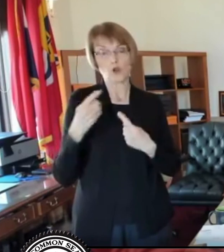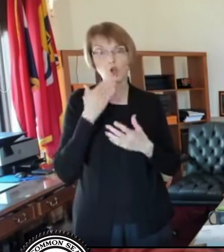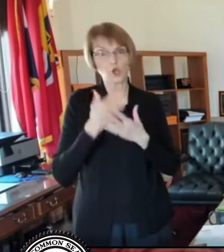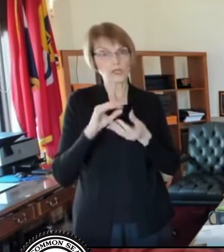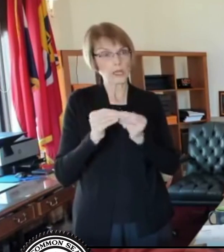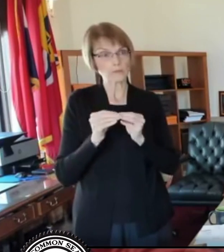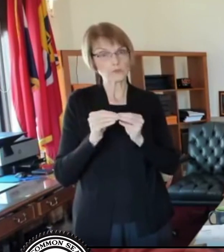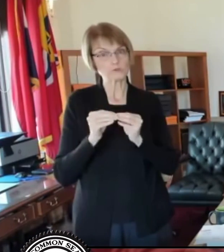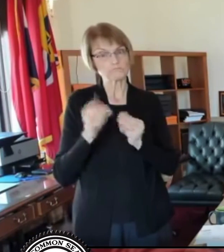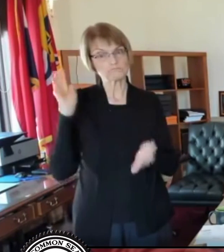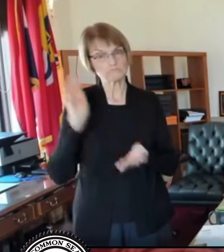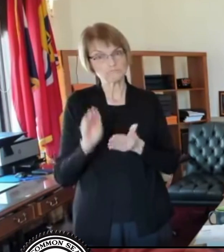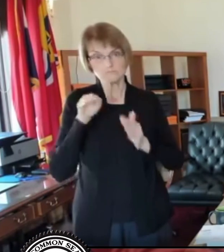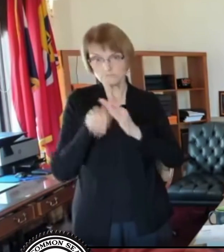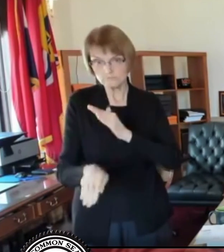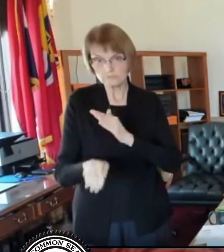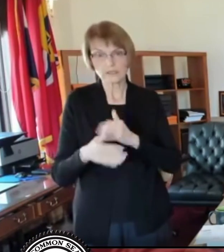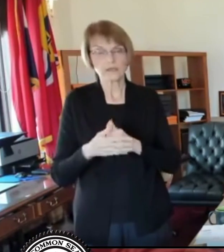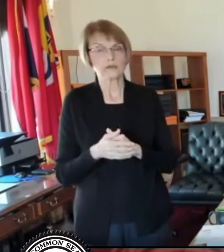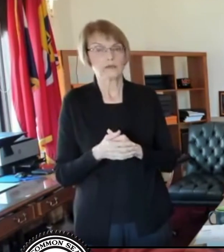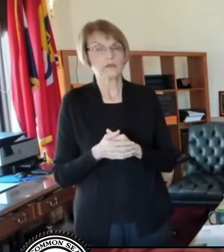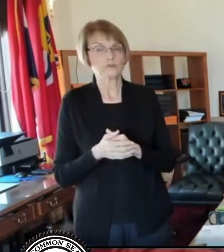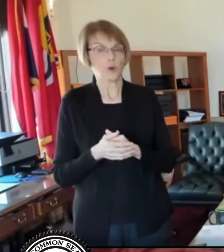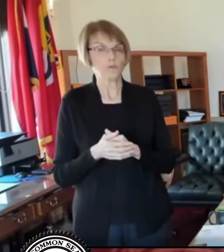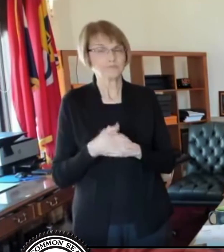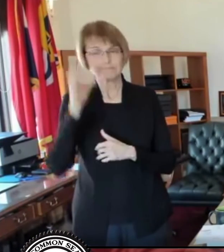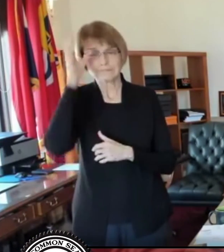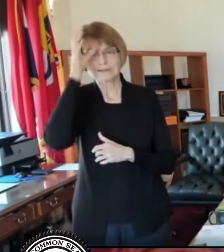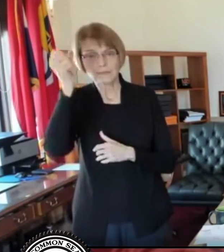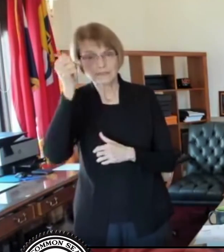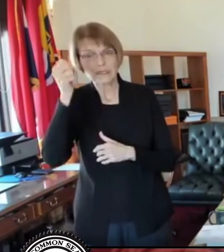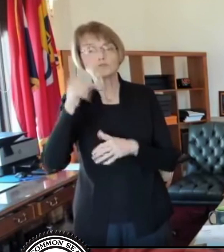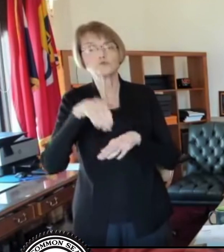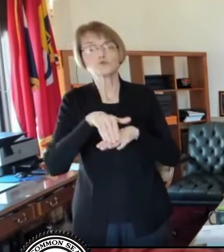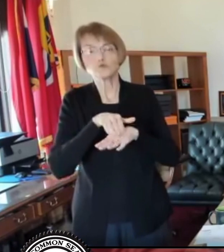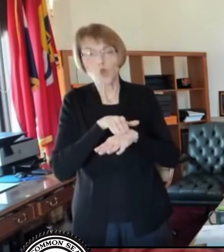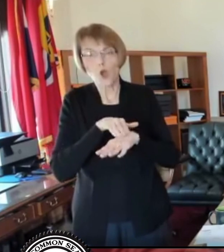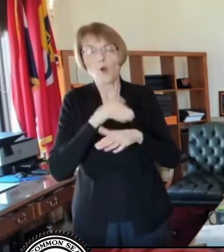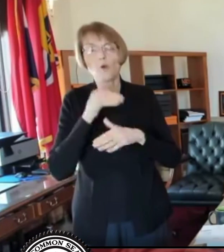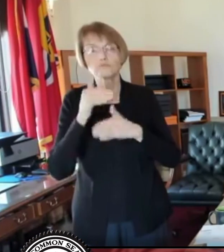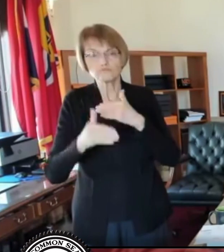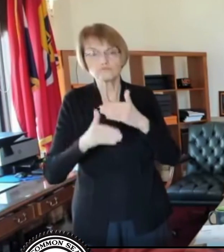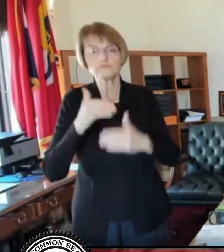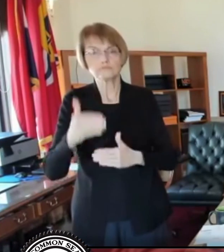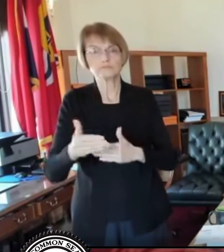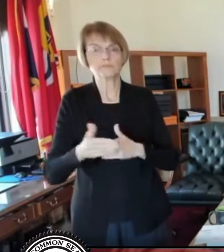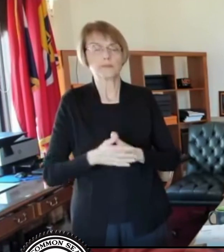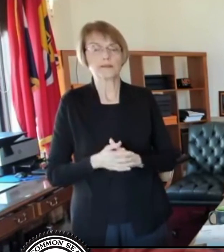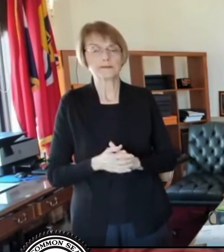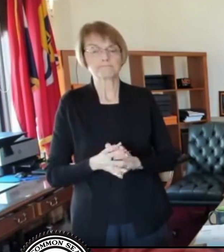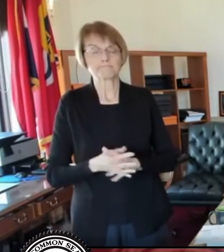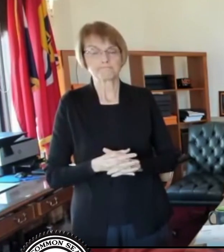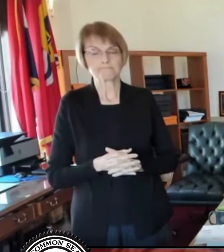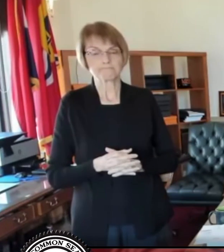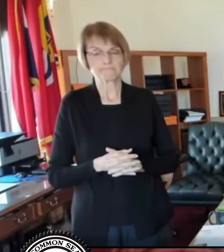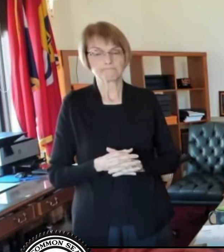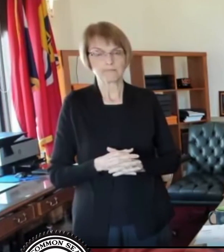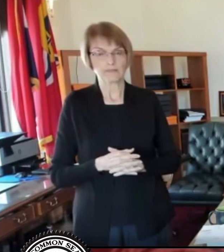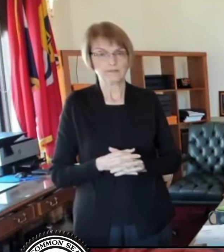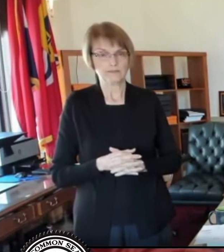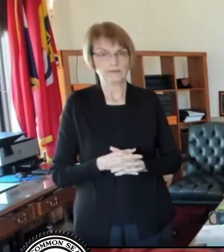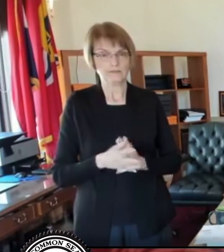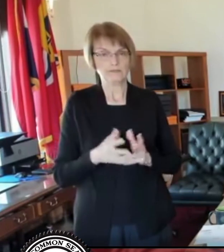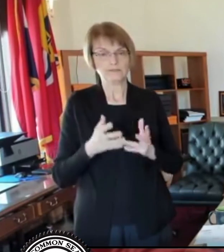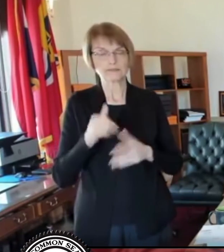and so I think it makes some sense to do that. So that's on the new bar and